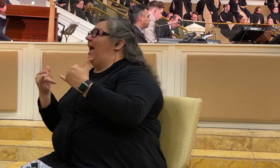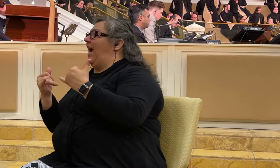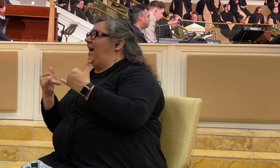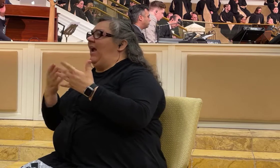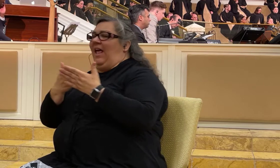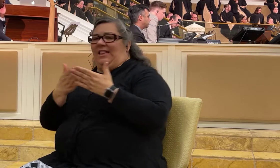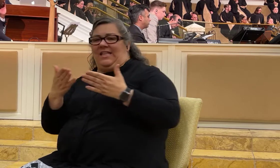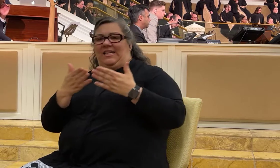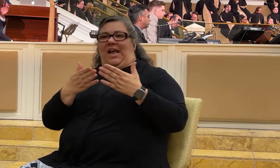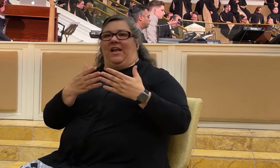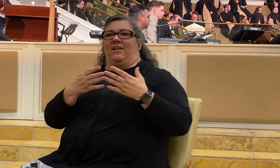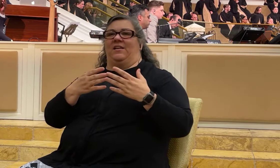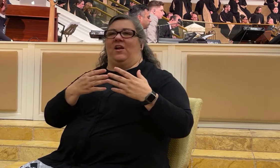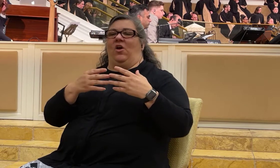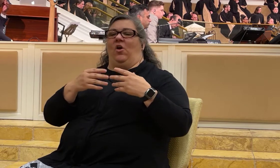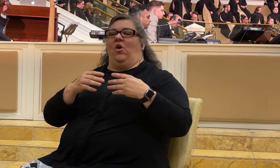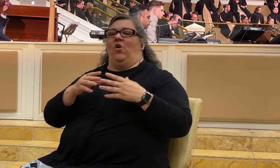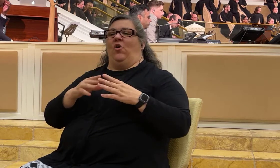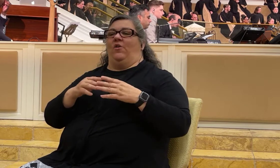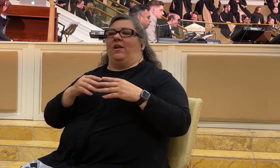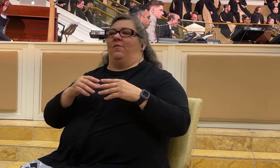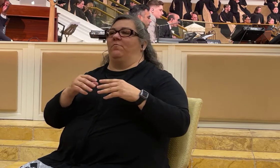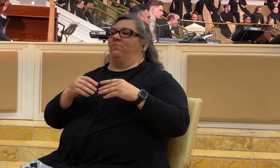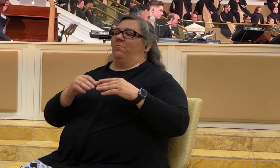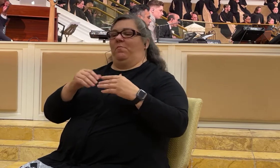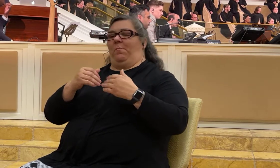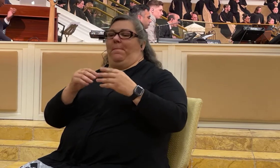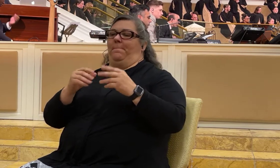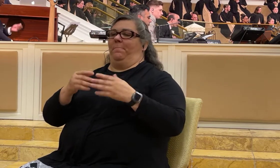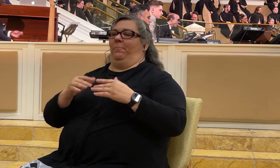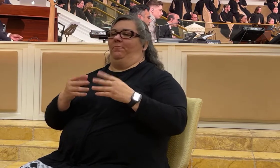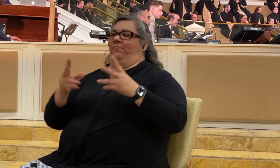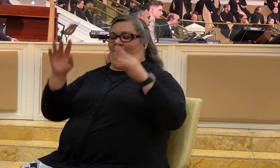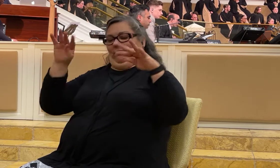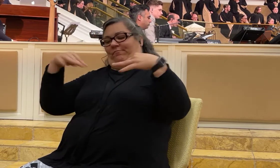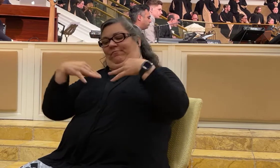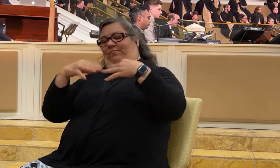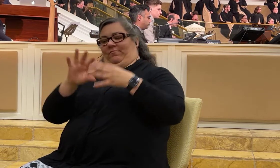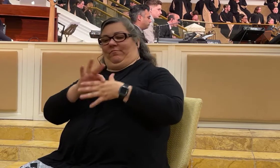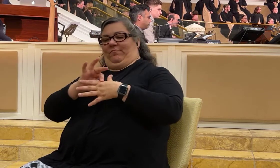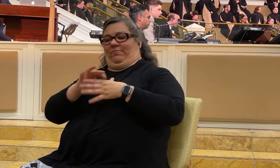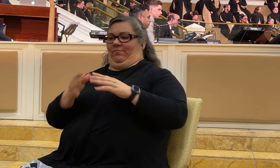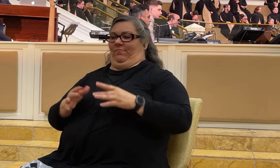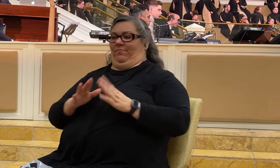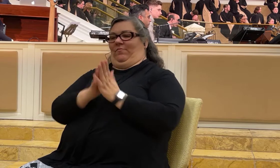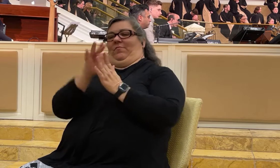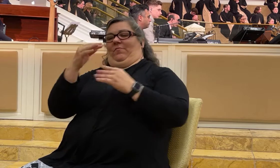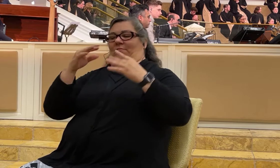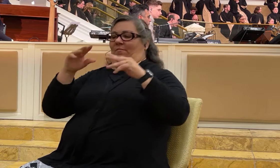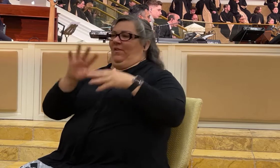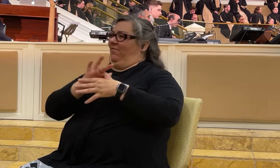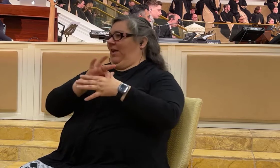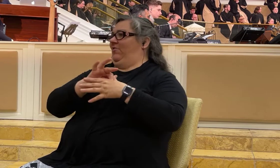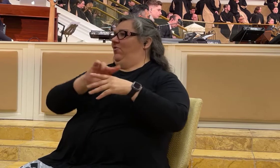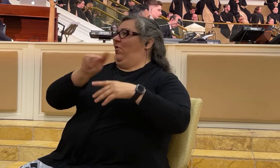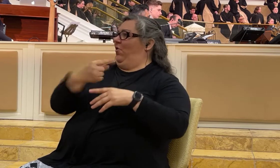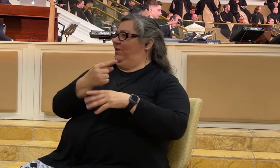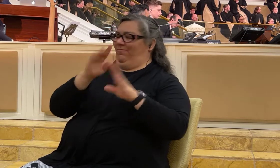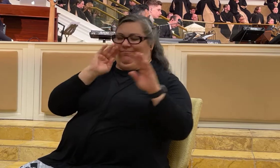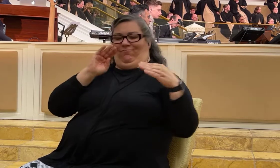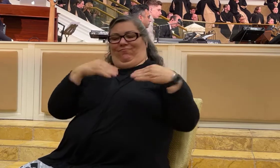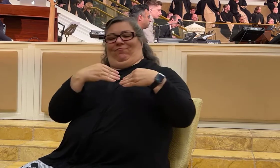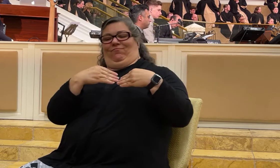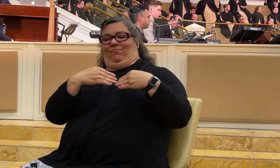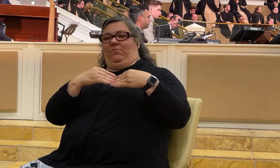stuff that is glorification for the flesh. And so regardless of how glorious Egypt is, this is the